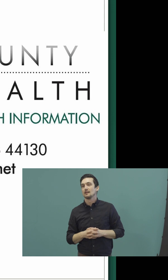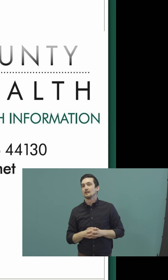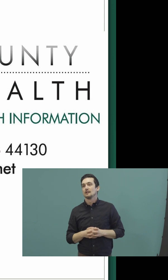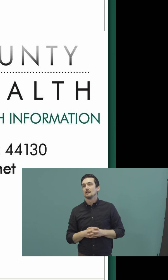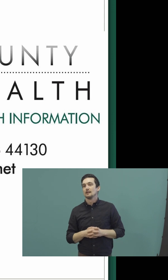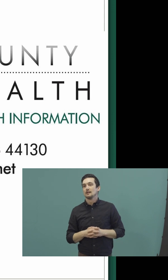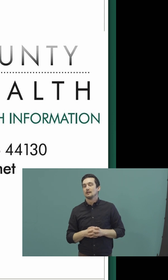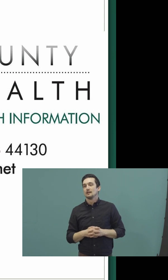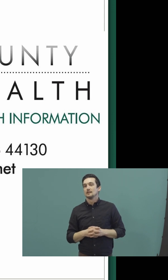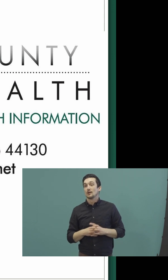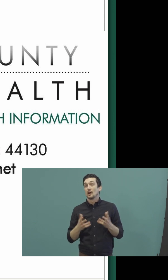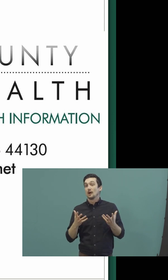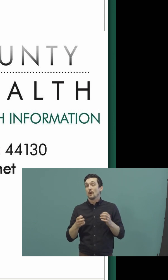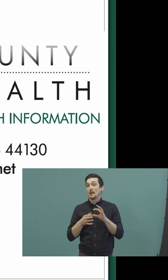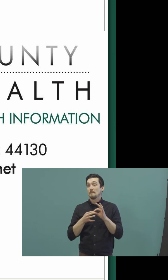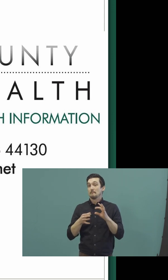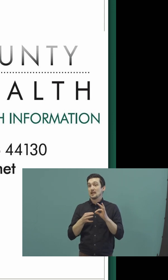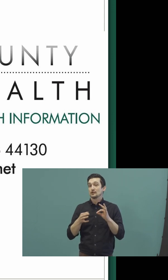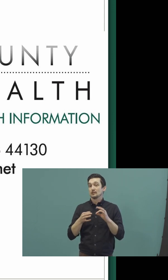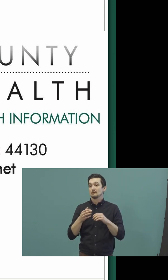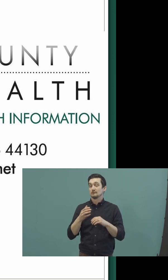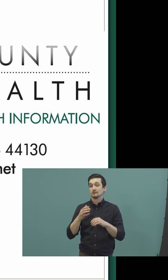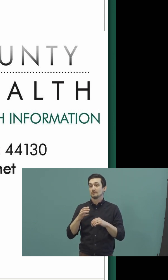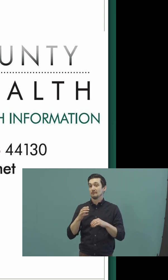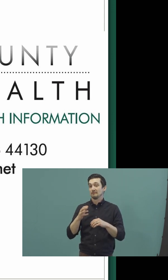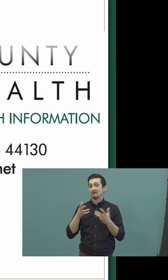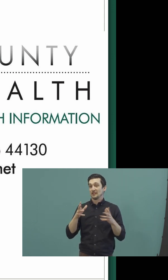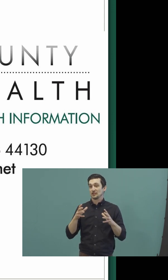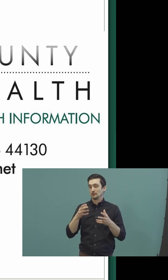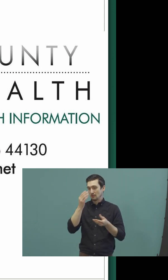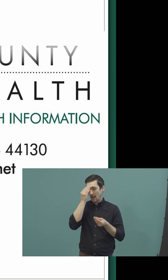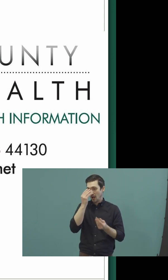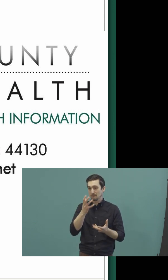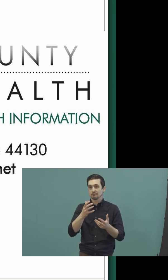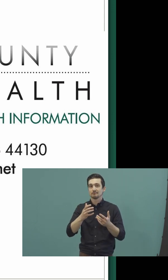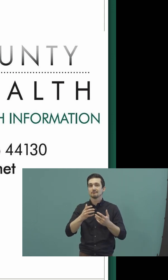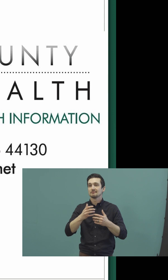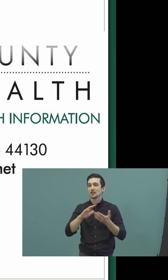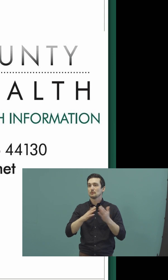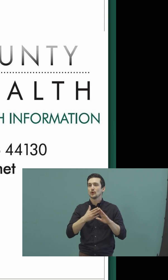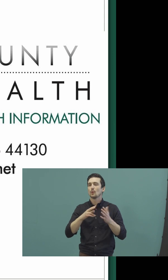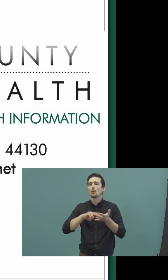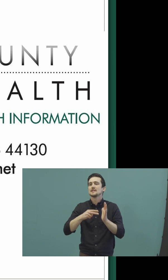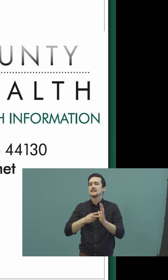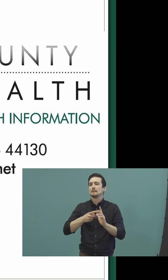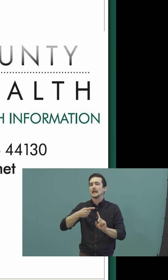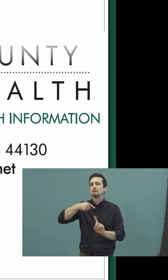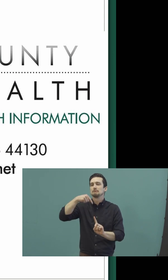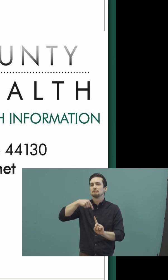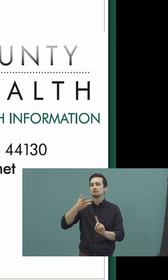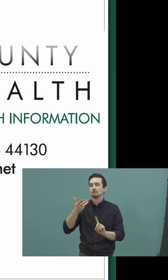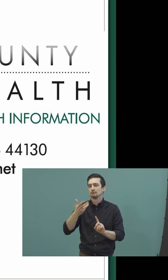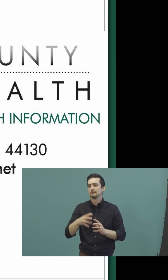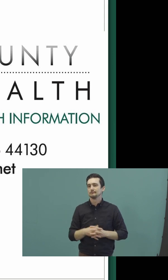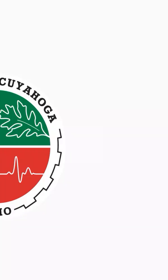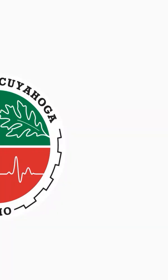I mentioned earlier, to help the community understand what this all means.